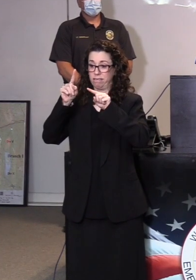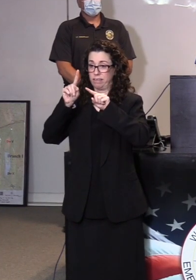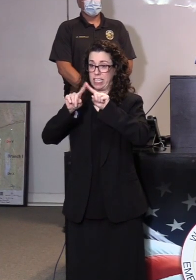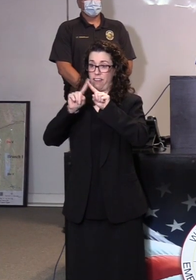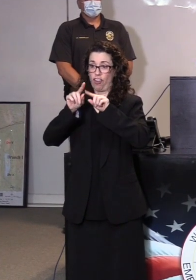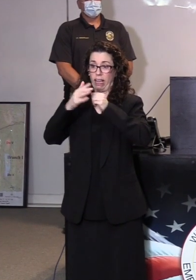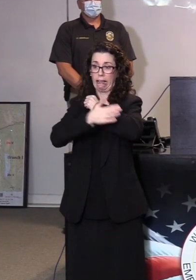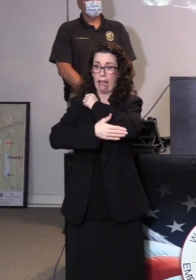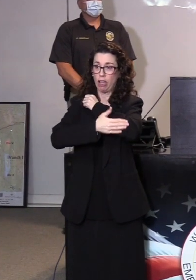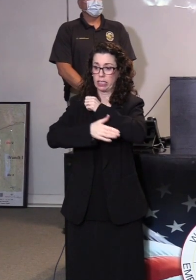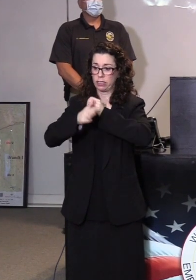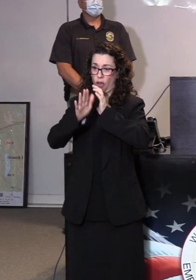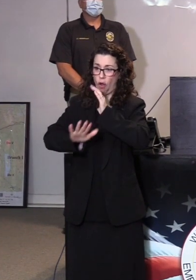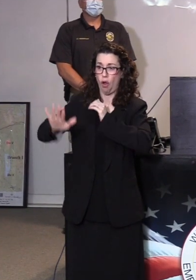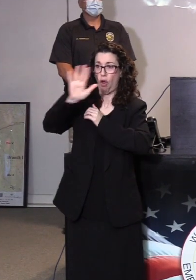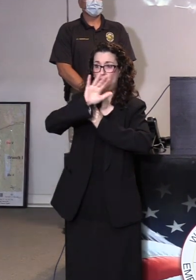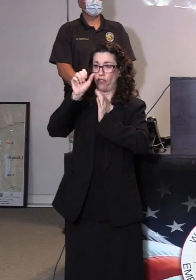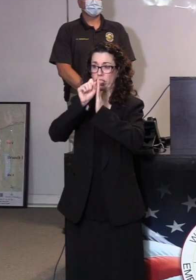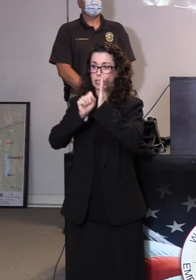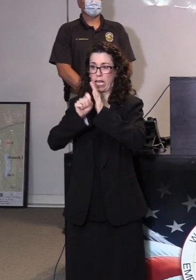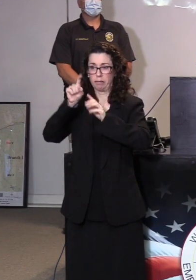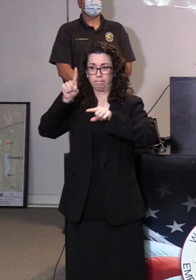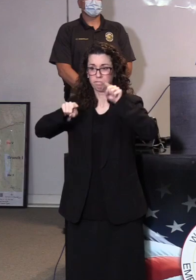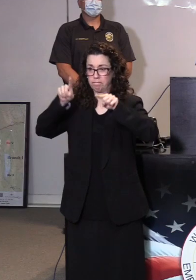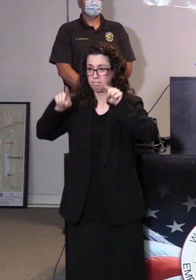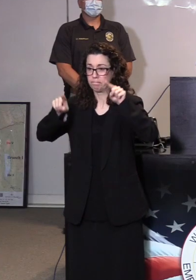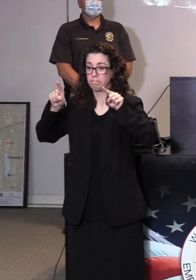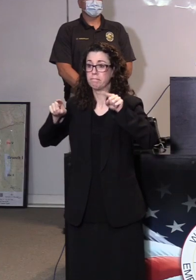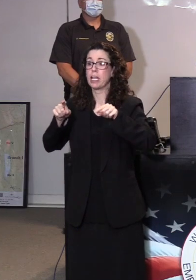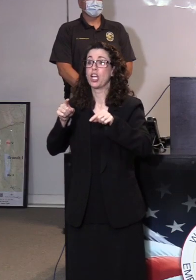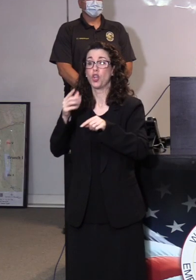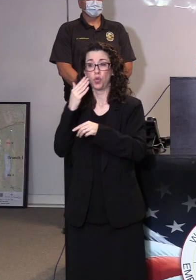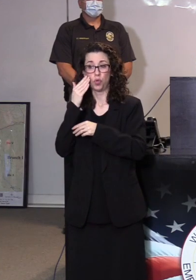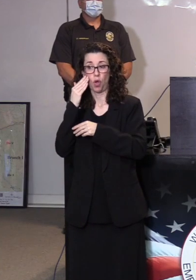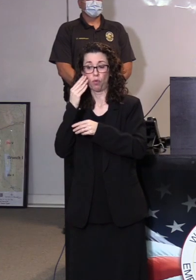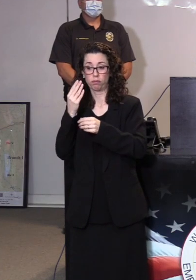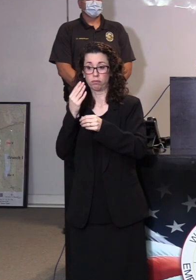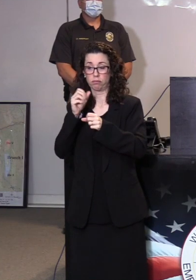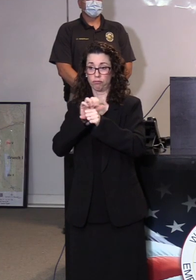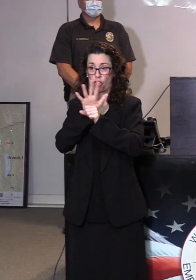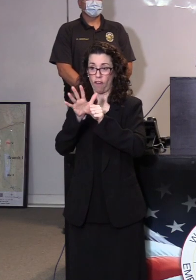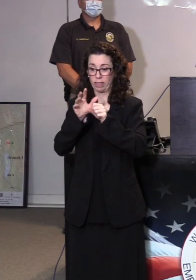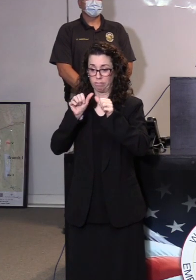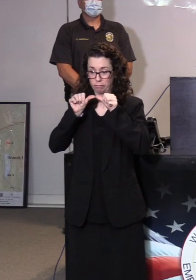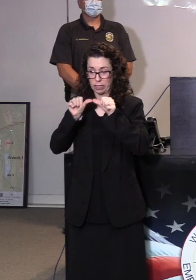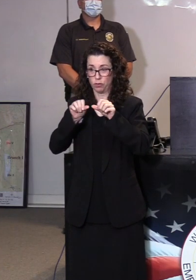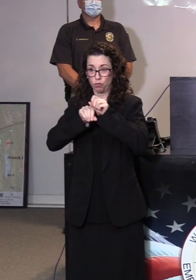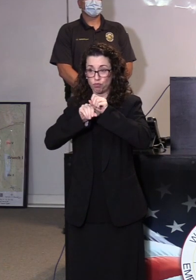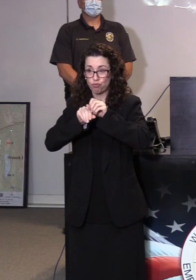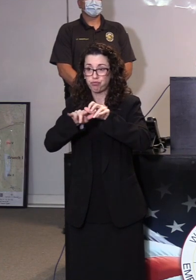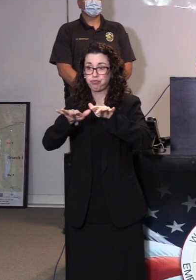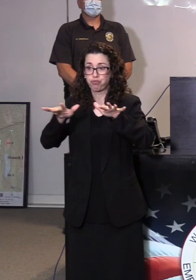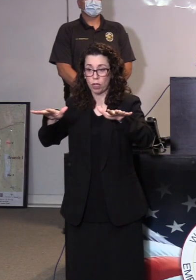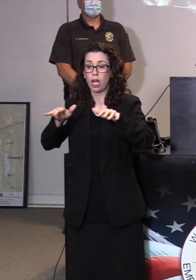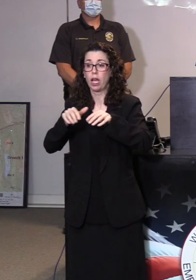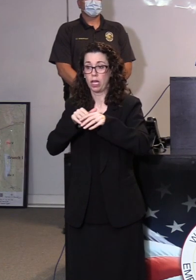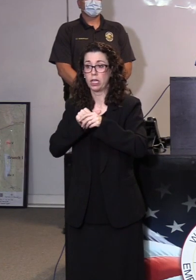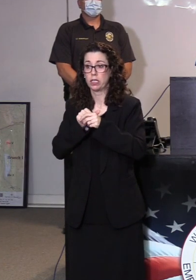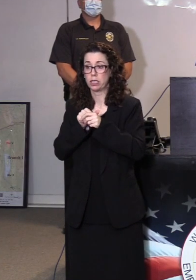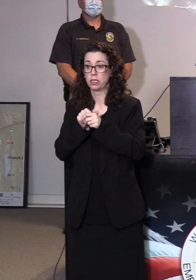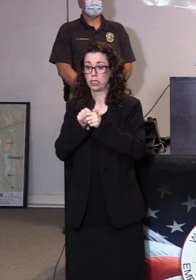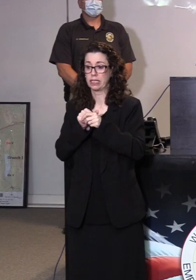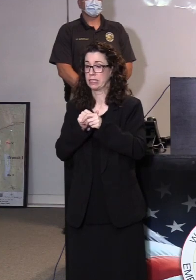know, the COVID-19 continues to spread throughout the county, state, and country. we've seen an increase in deaths that